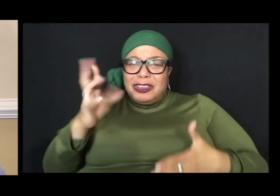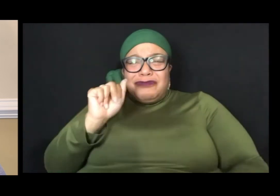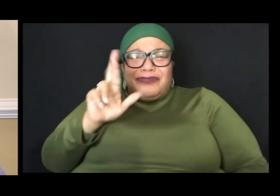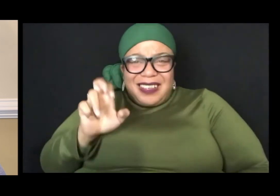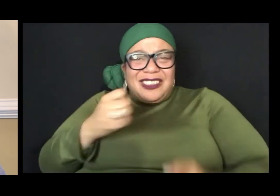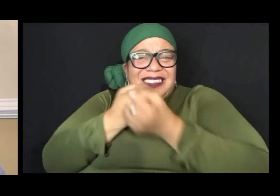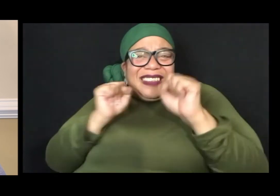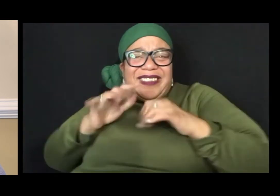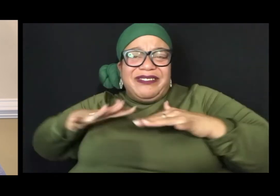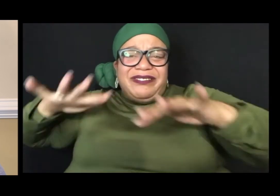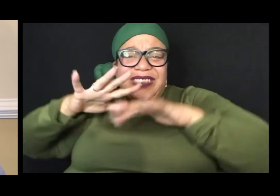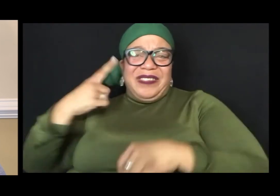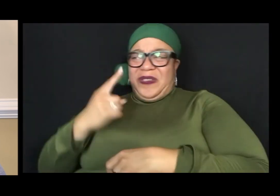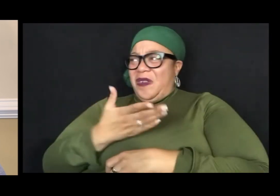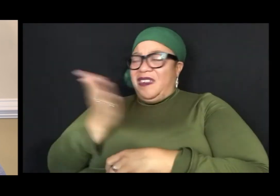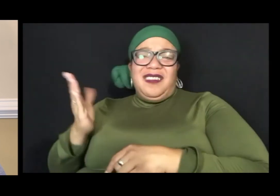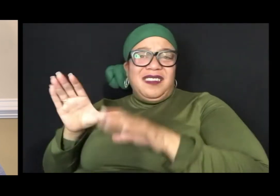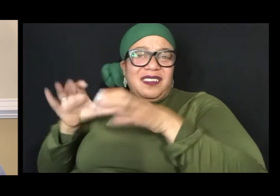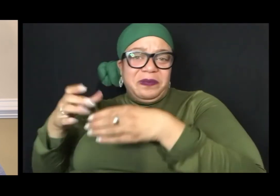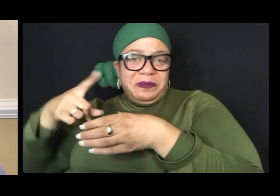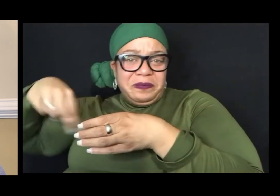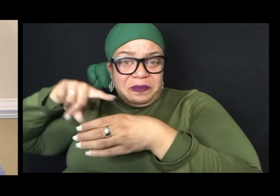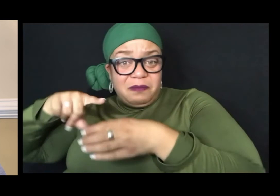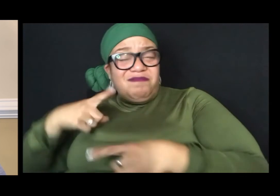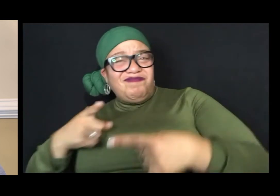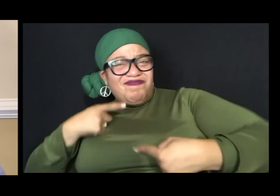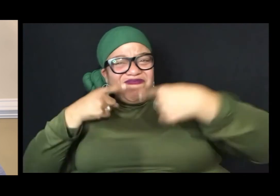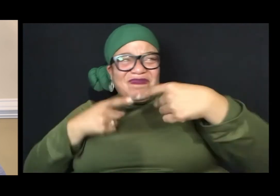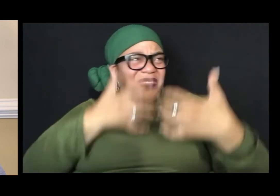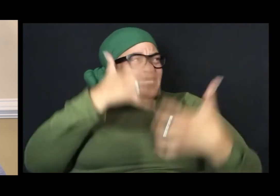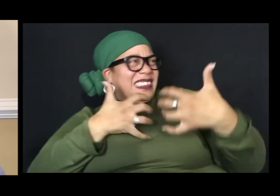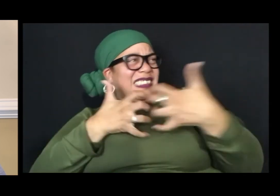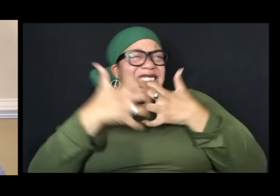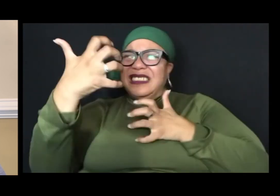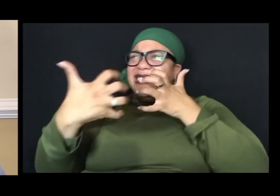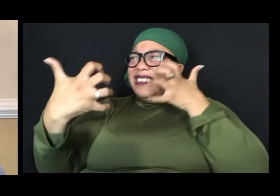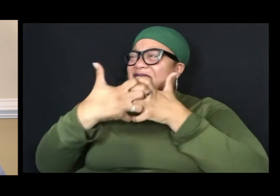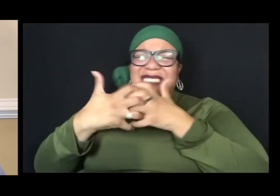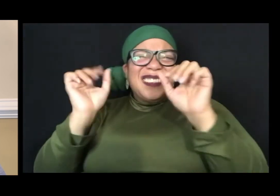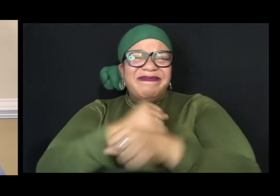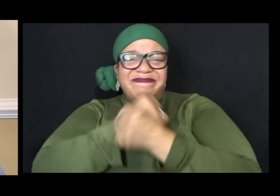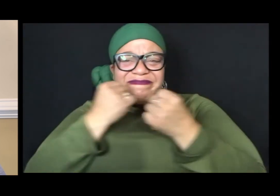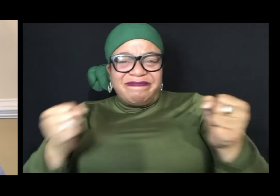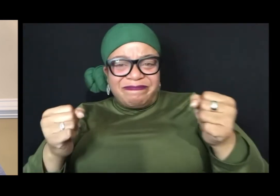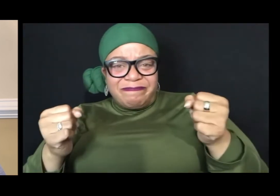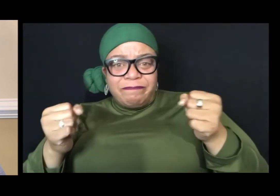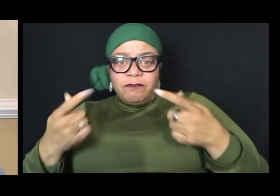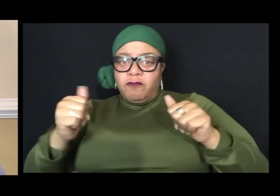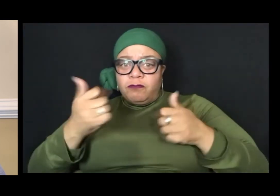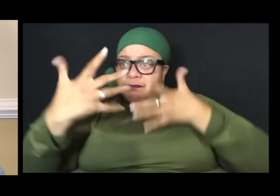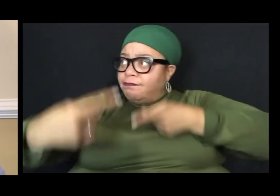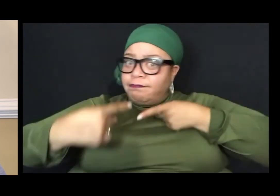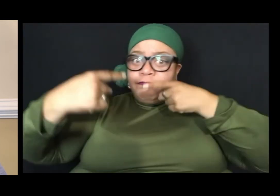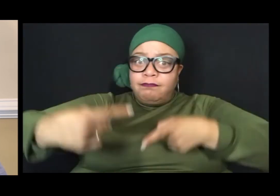these individuals. Their struggle to fit in or compete for an already inequitable system creates a bigger